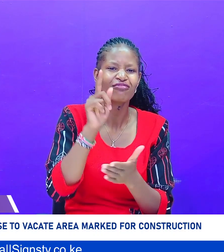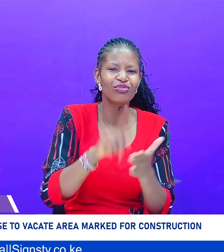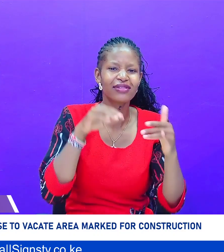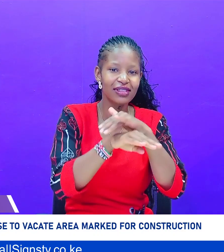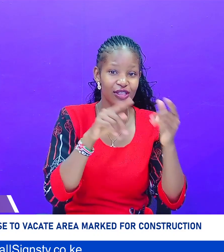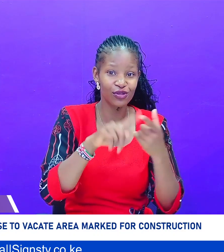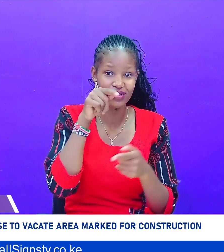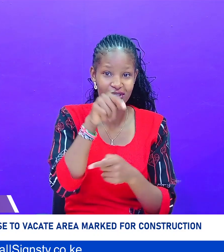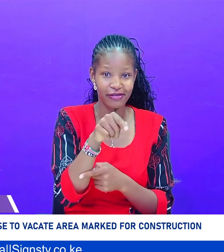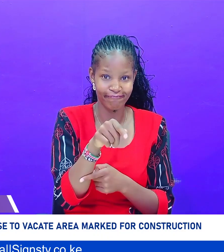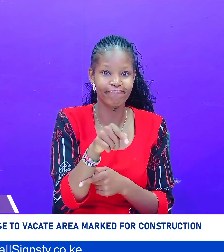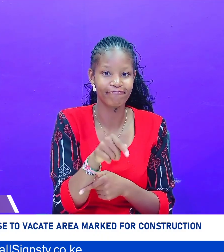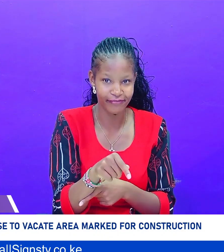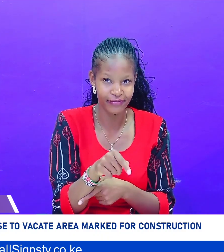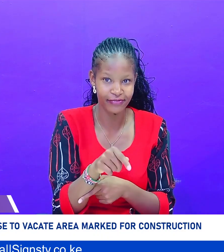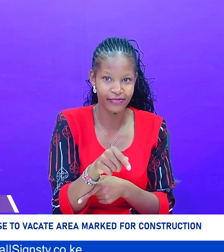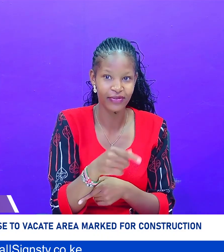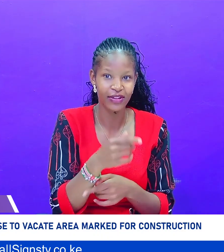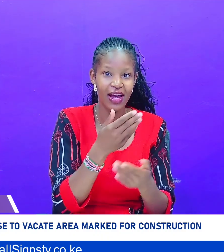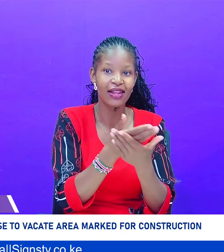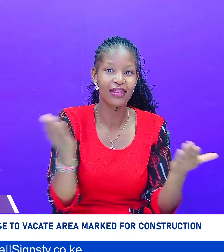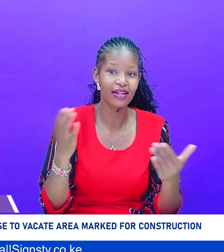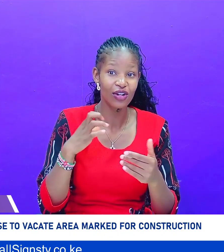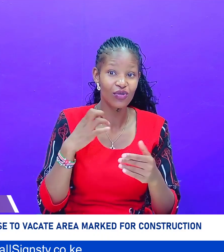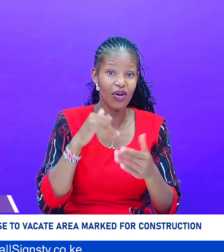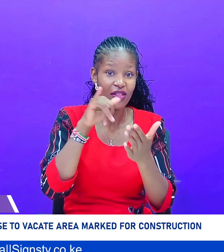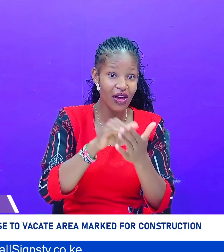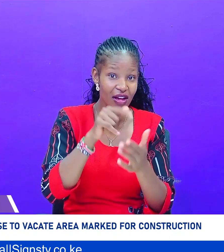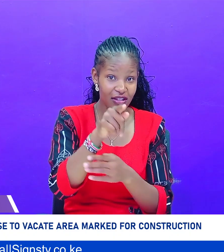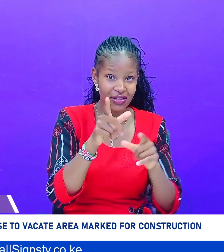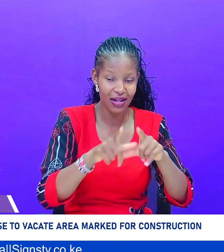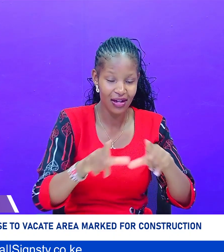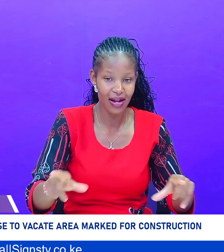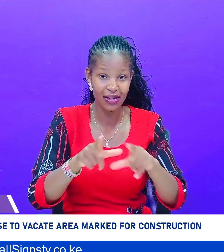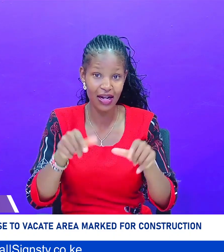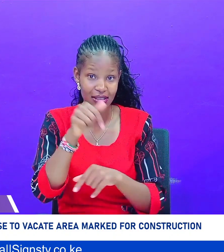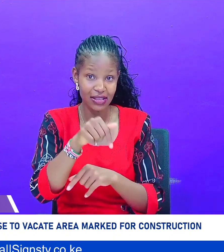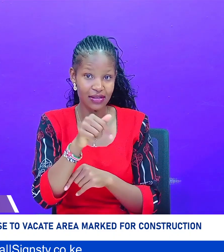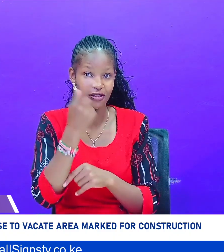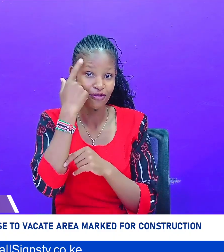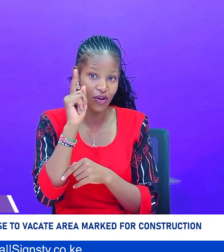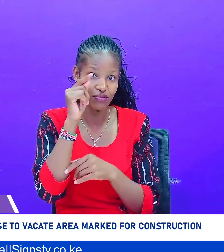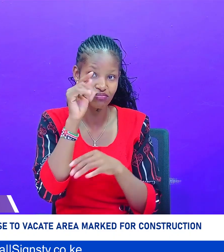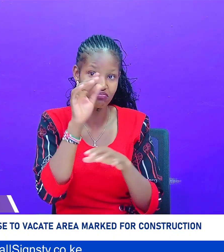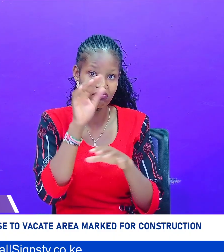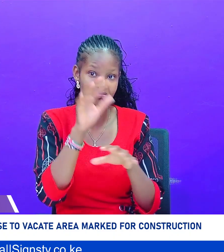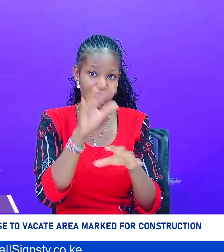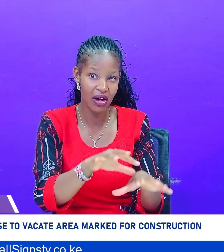According to the traders, They claimed that the land set aside for the